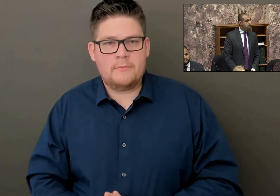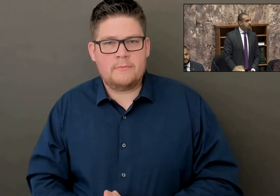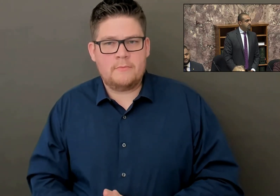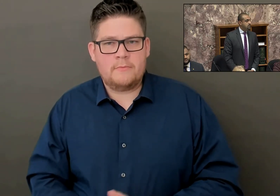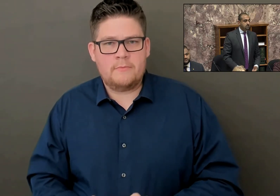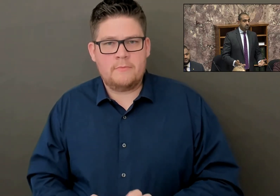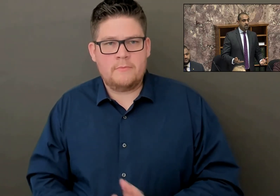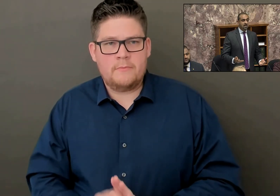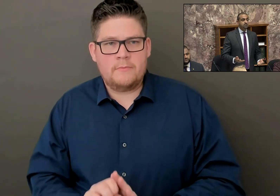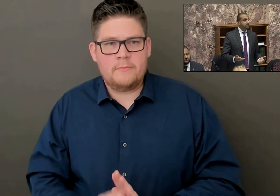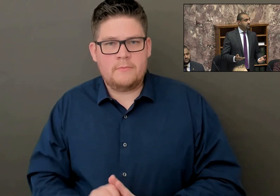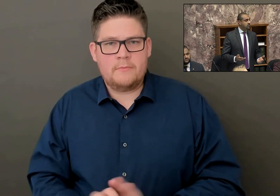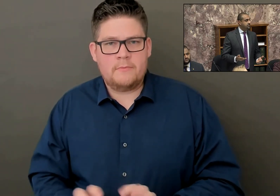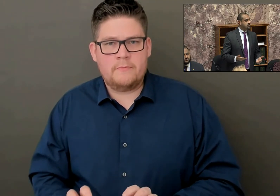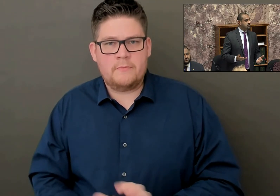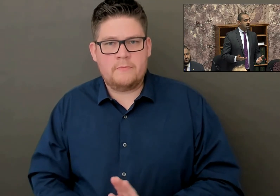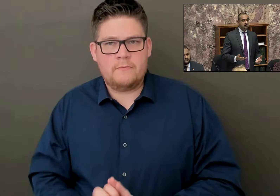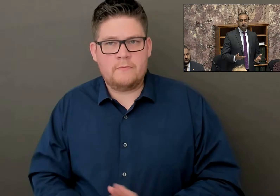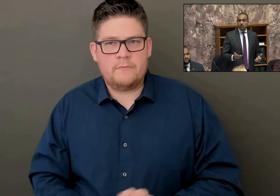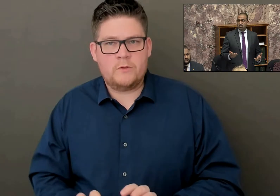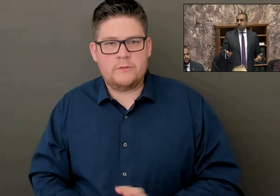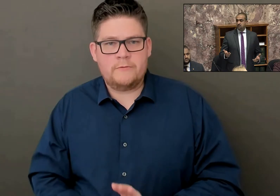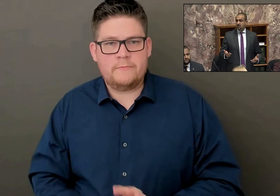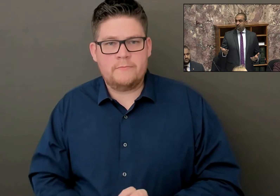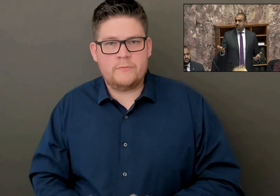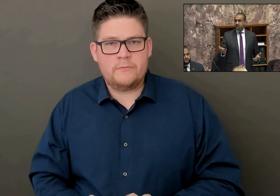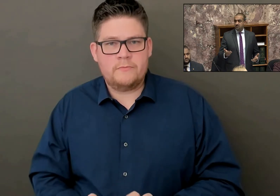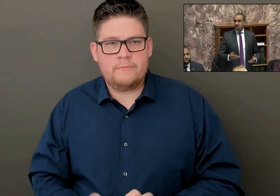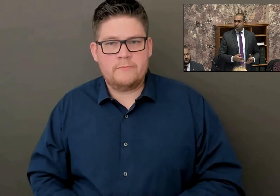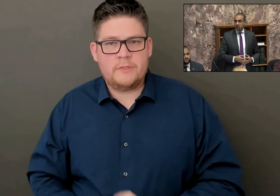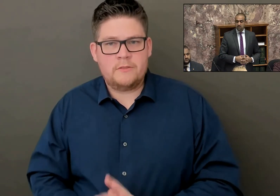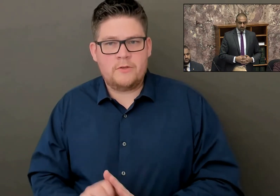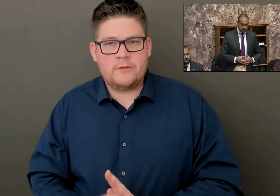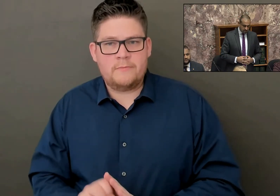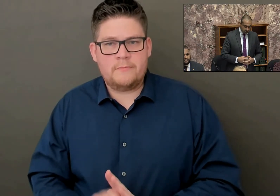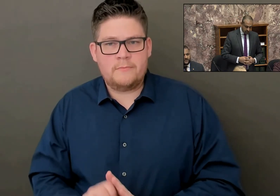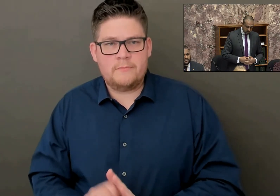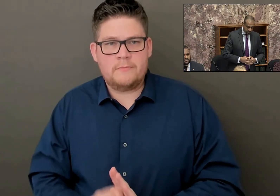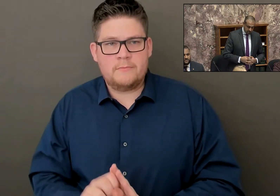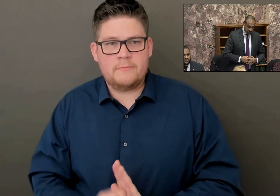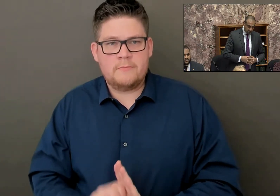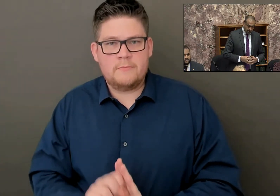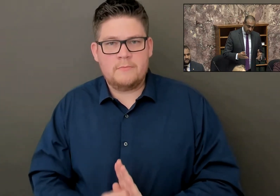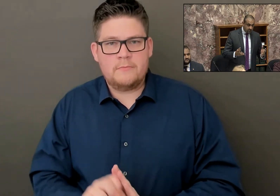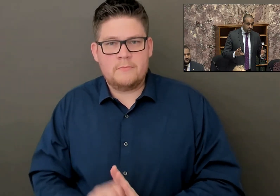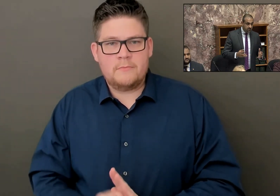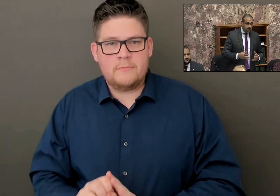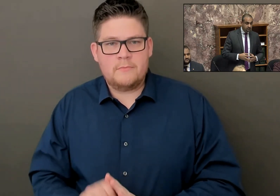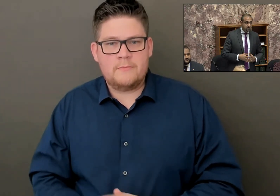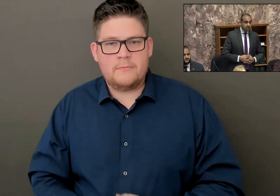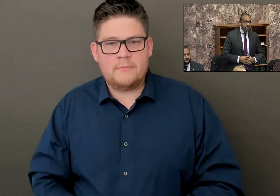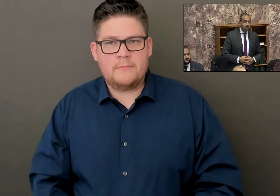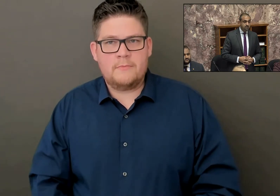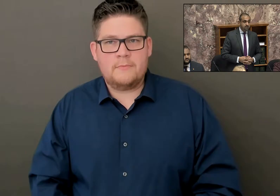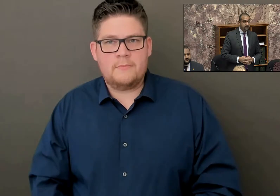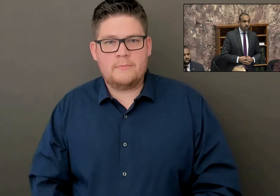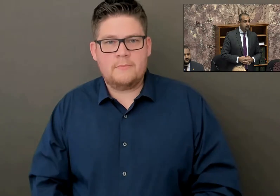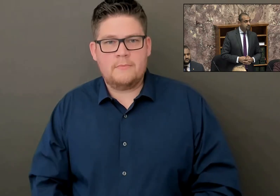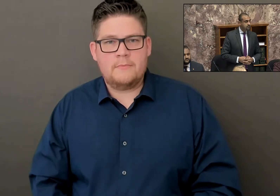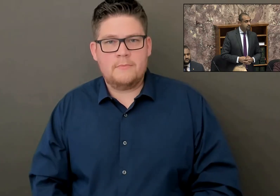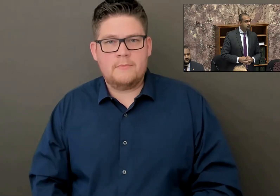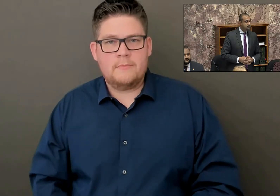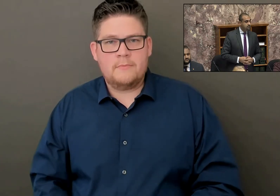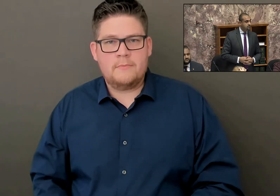Let them finish. I can't believe the Leader of Opposition heckles a question of safety and importance to the community. But